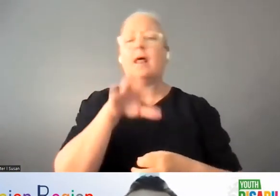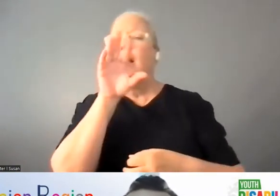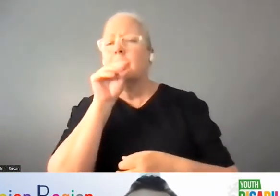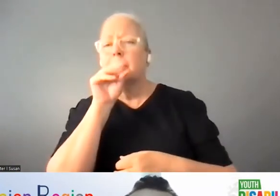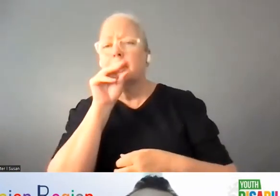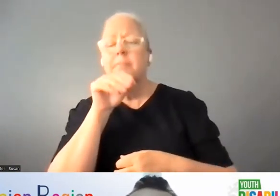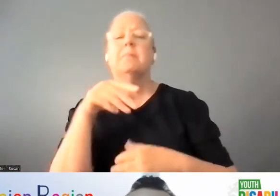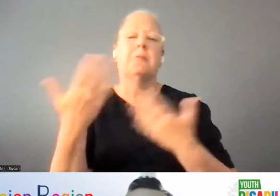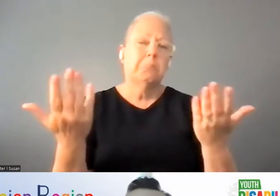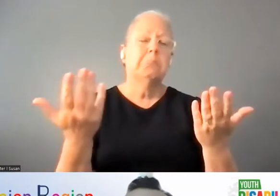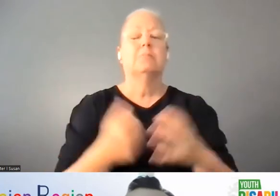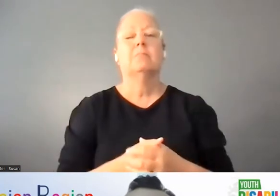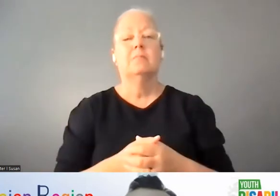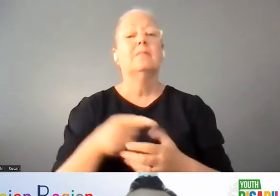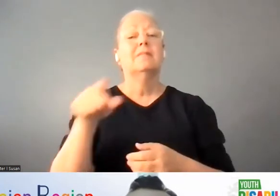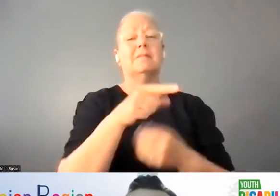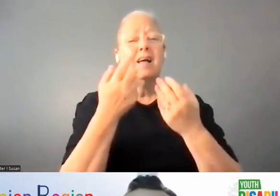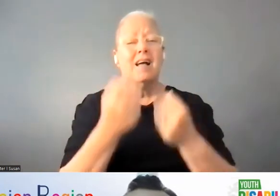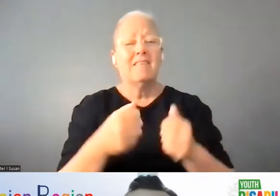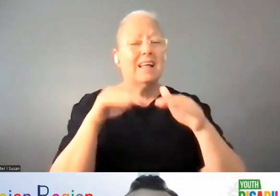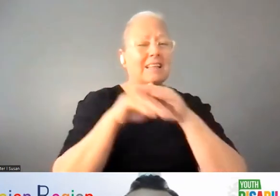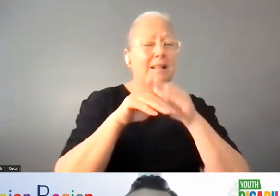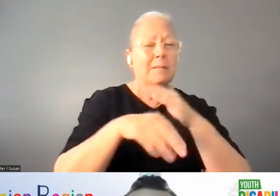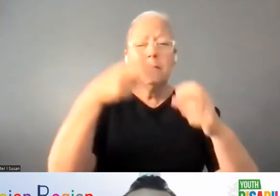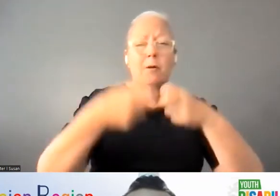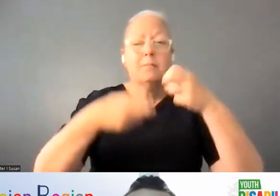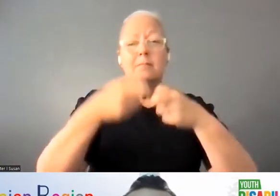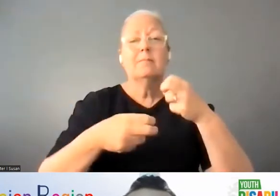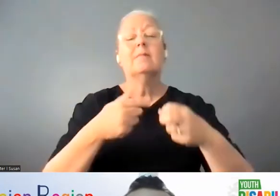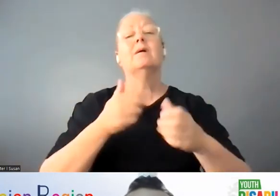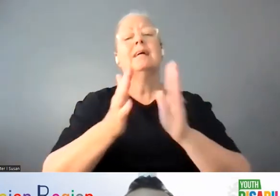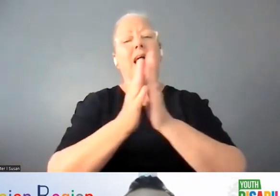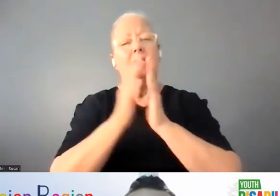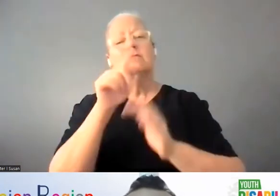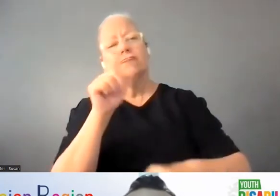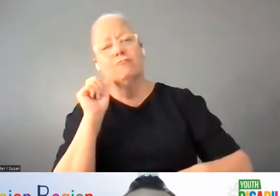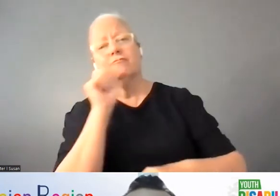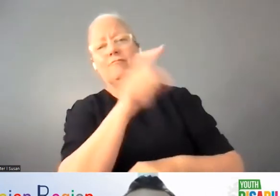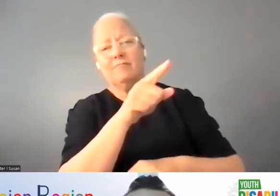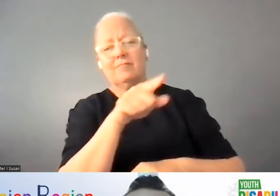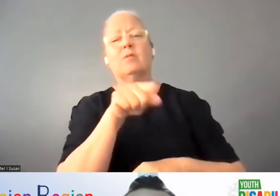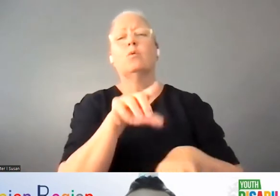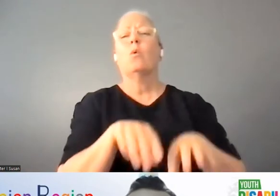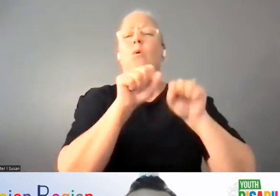accessibility issues, please send a private message to the host account or email at